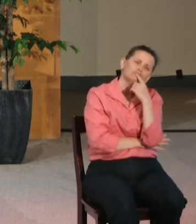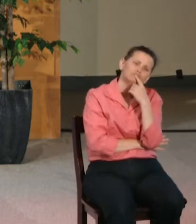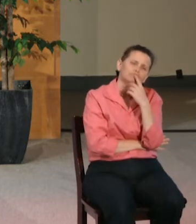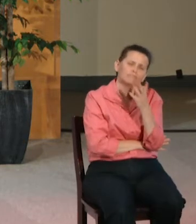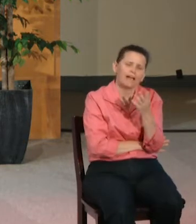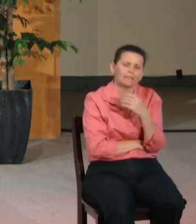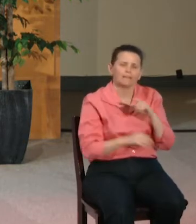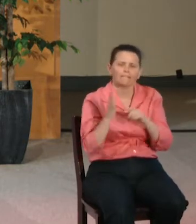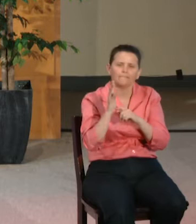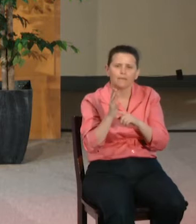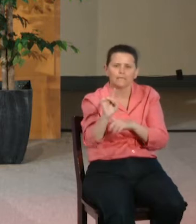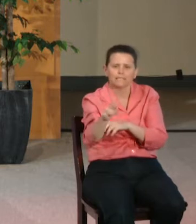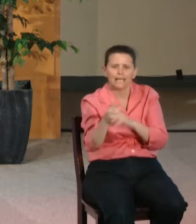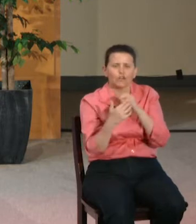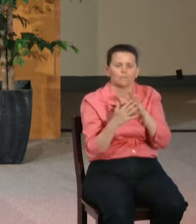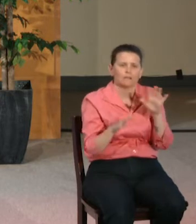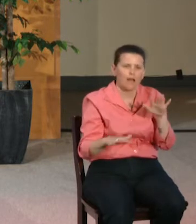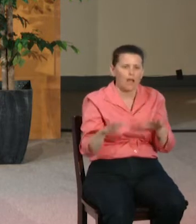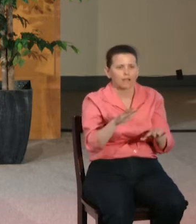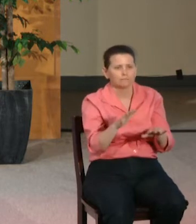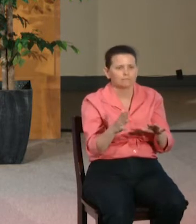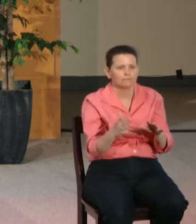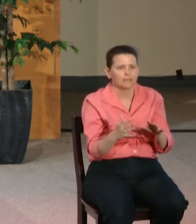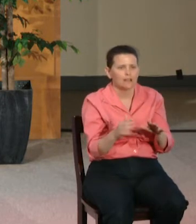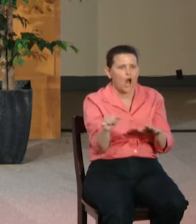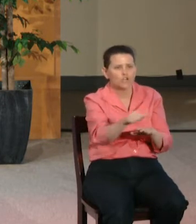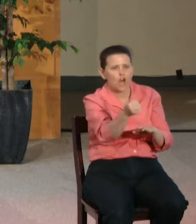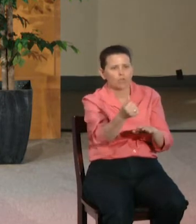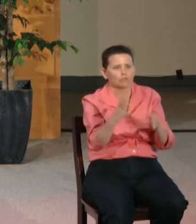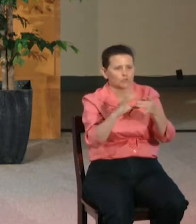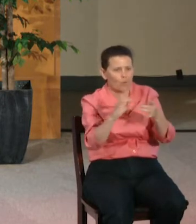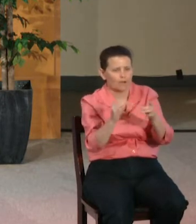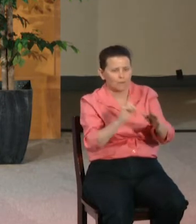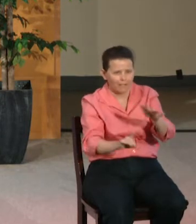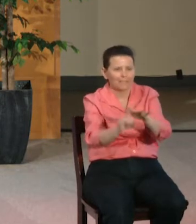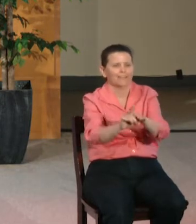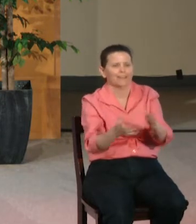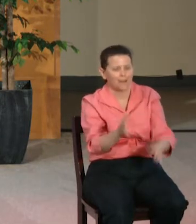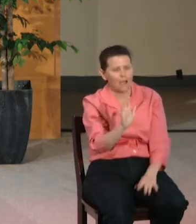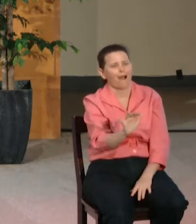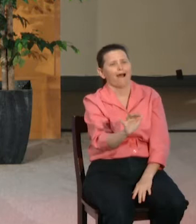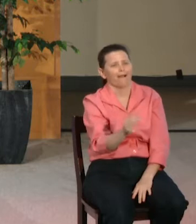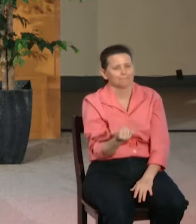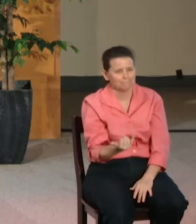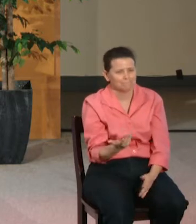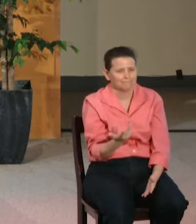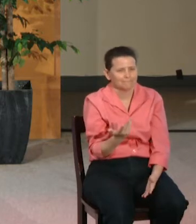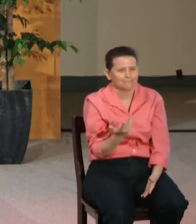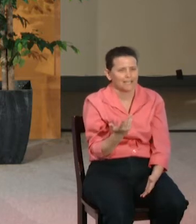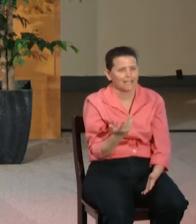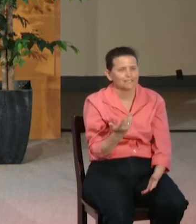about 5 minutes later, you know, that little vignette would come up and remind me about how they handled that. So to